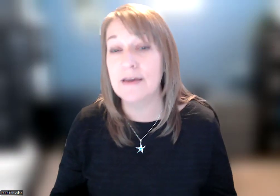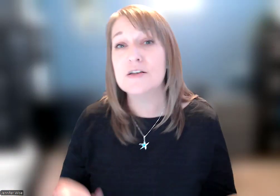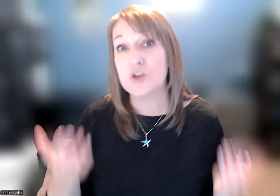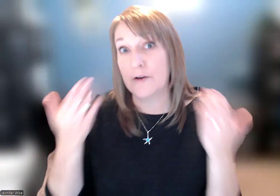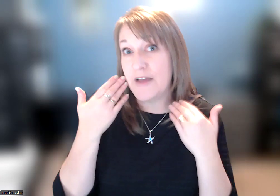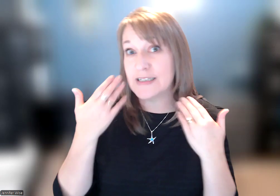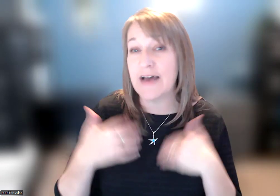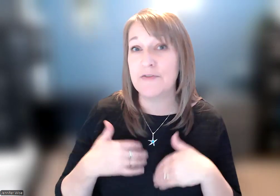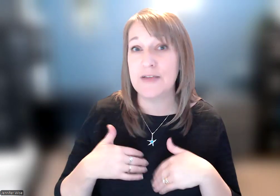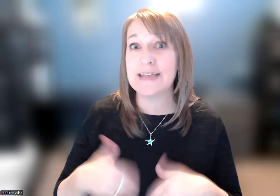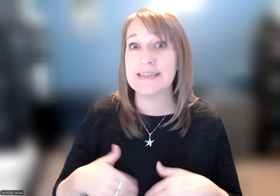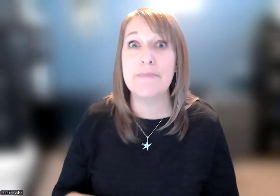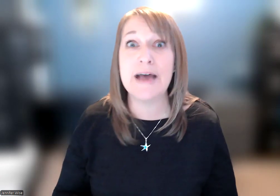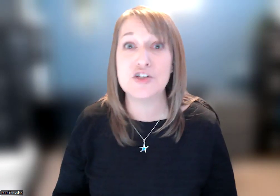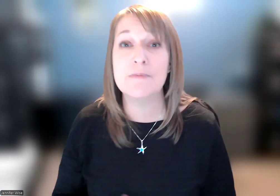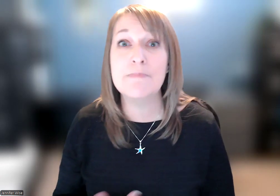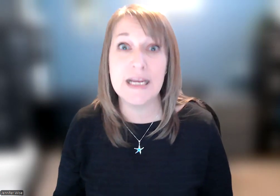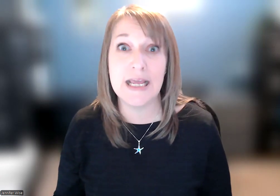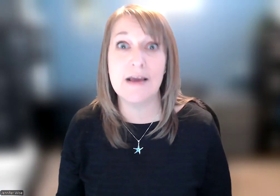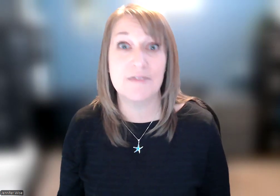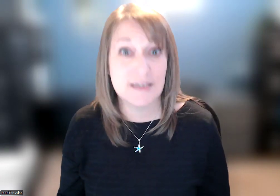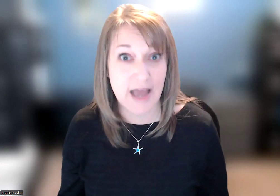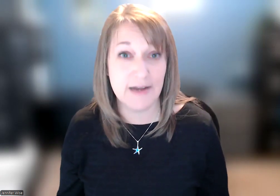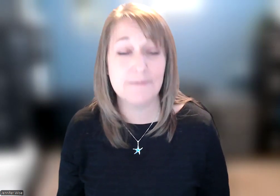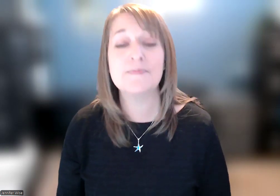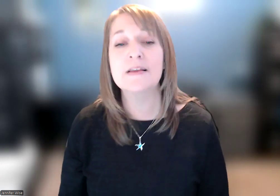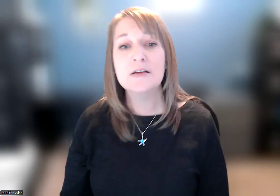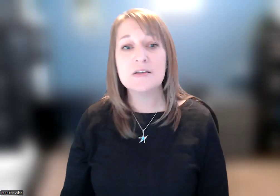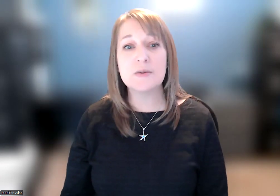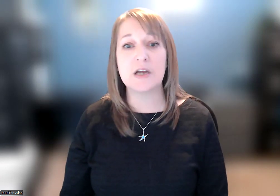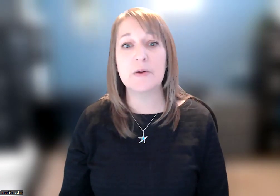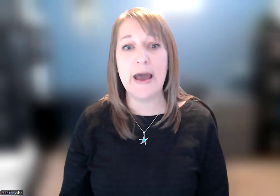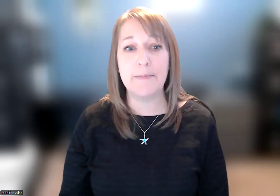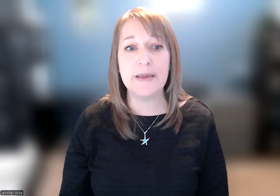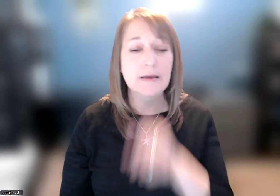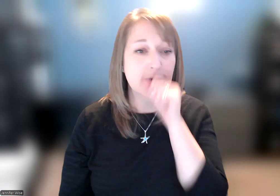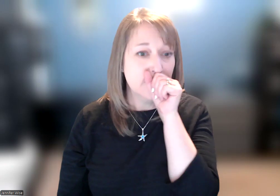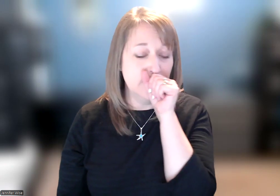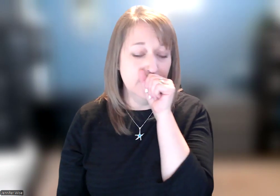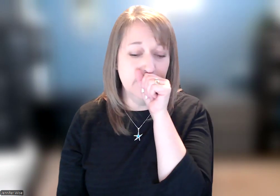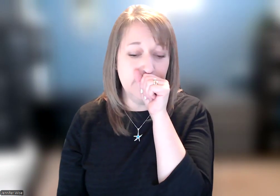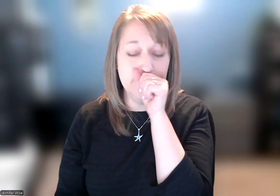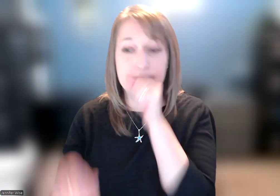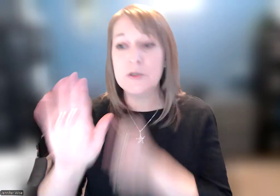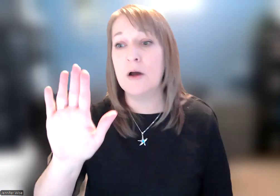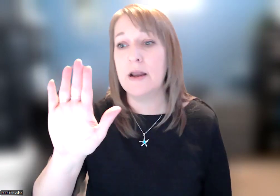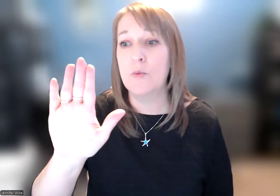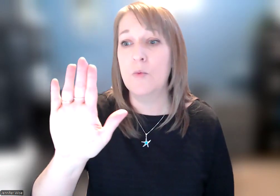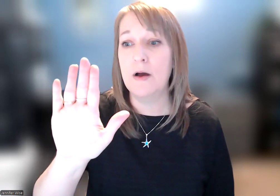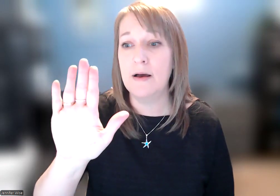So your face has to match the meaning of the sign. So we'll start with happy. You want a